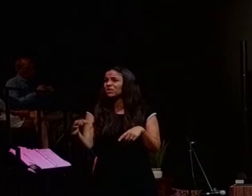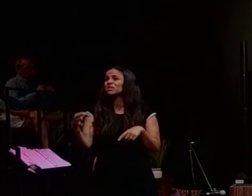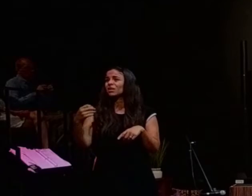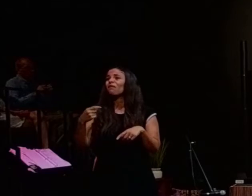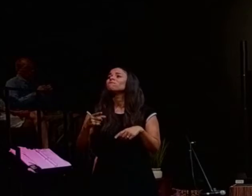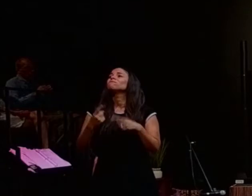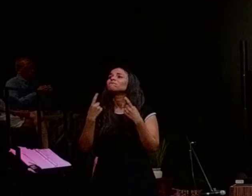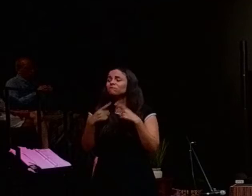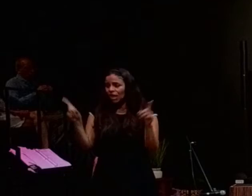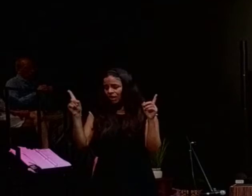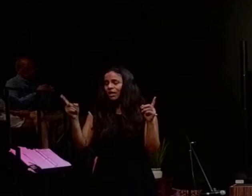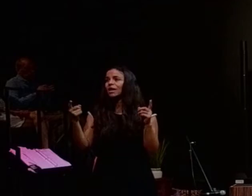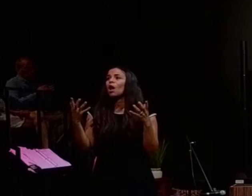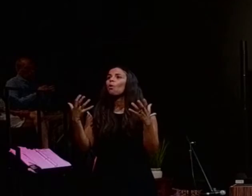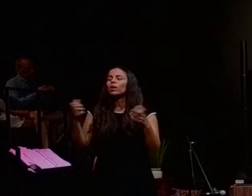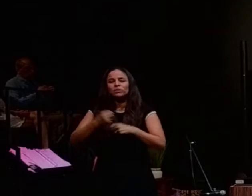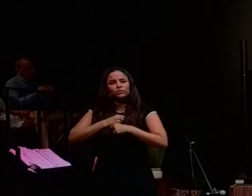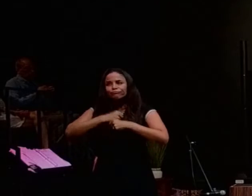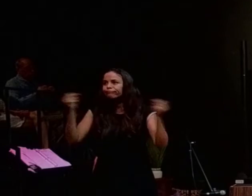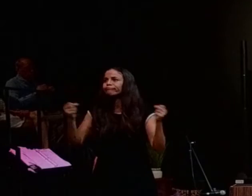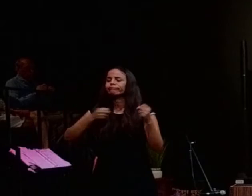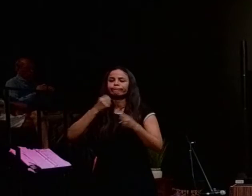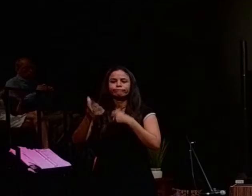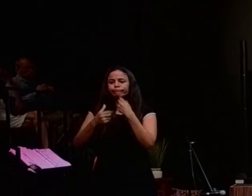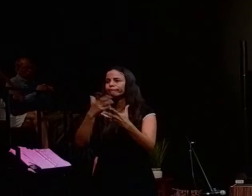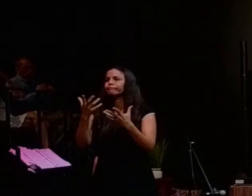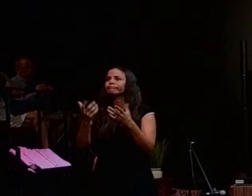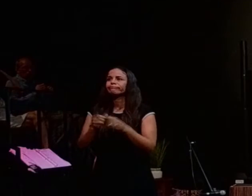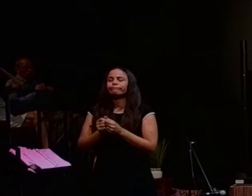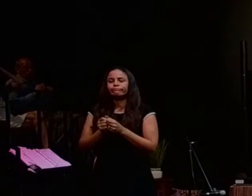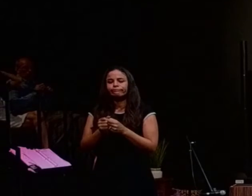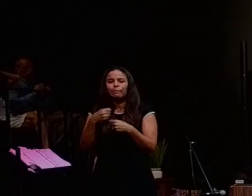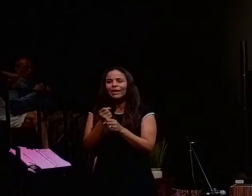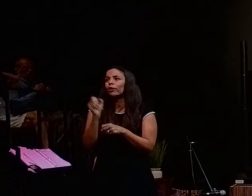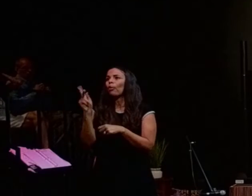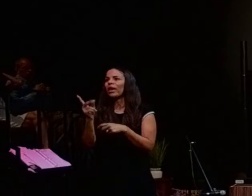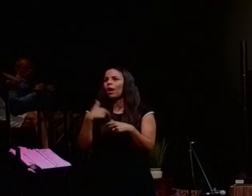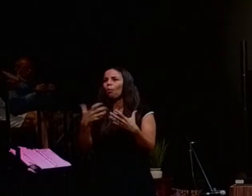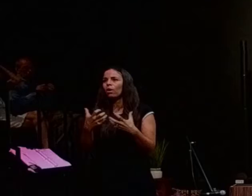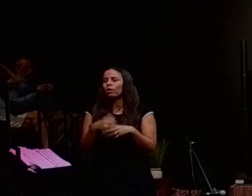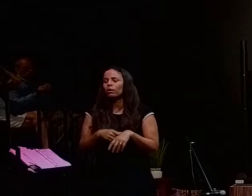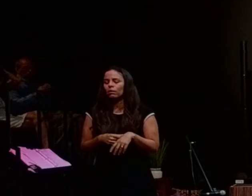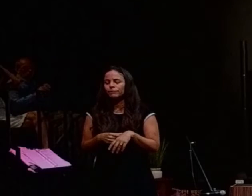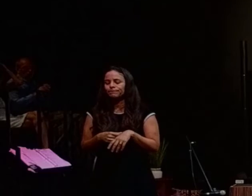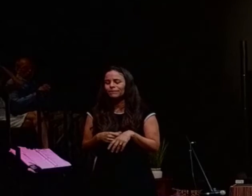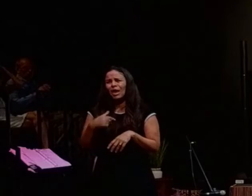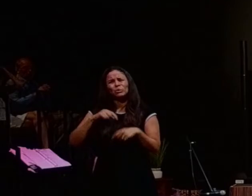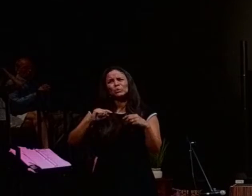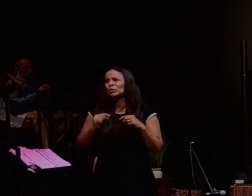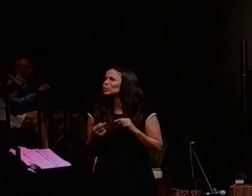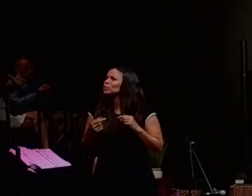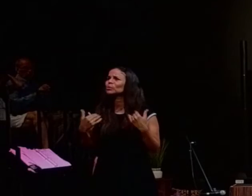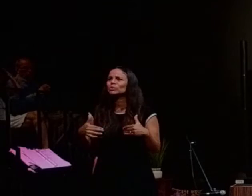tried to make light of the situation or whatever. I tried to make it okay. And I think I was just hurt. I was